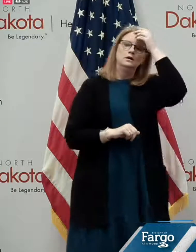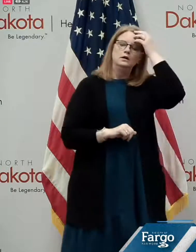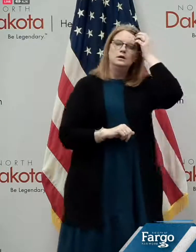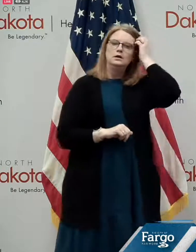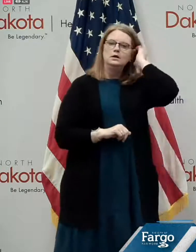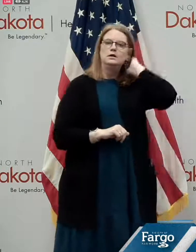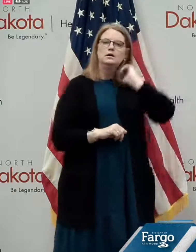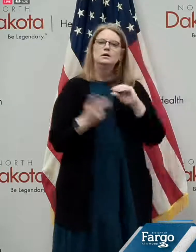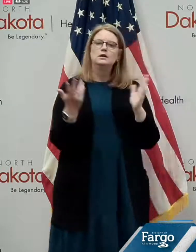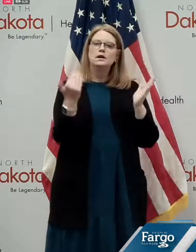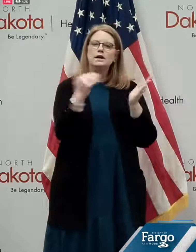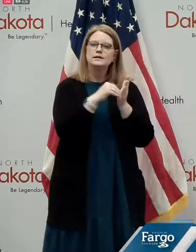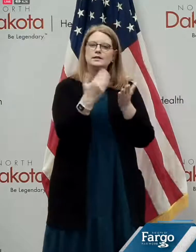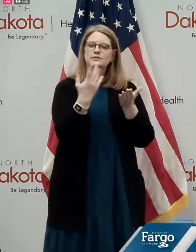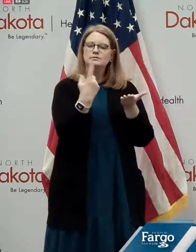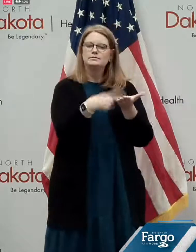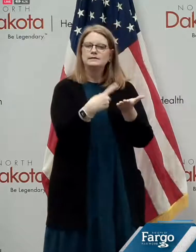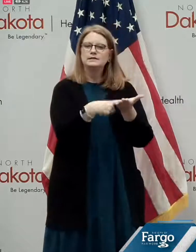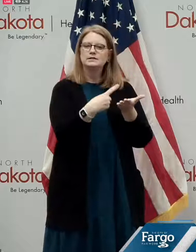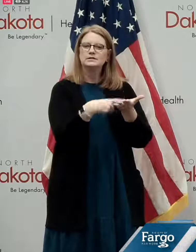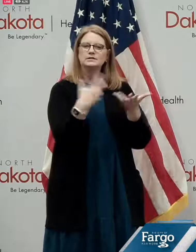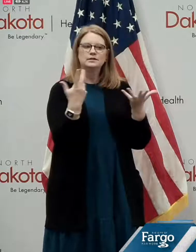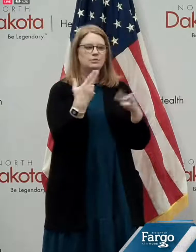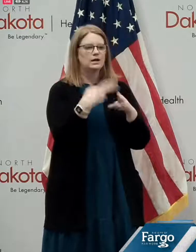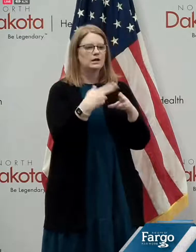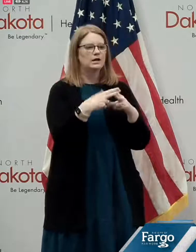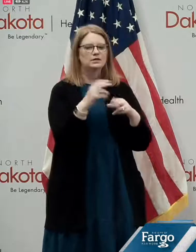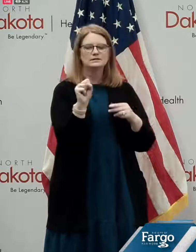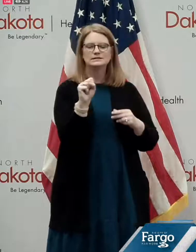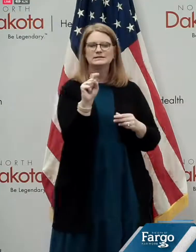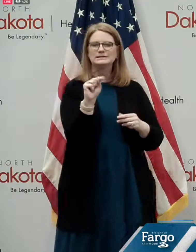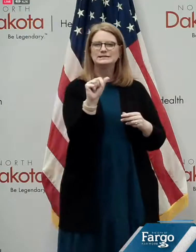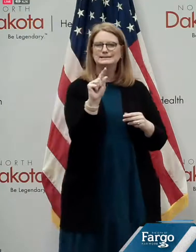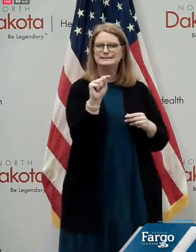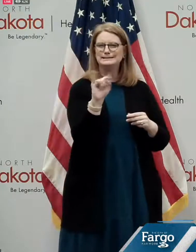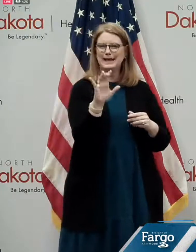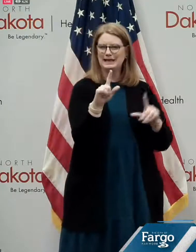is what we'll call static testing,